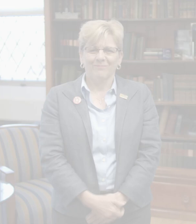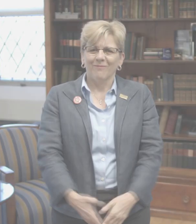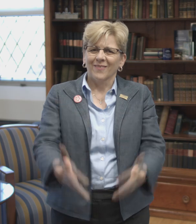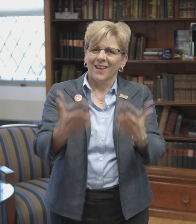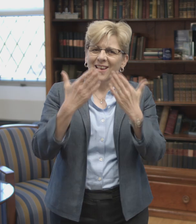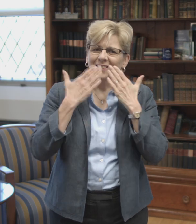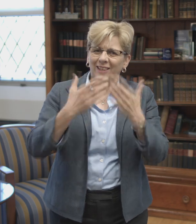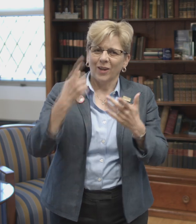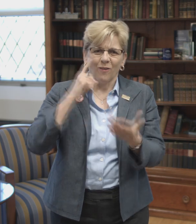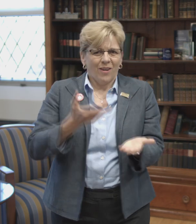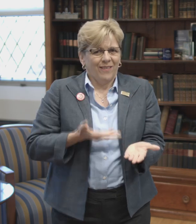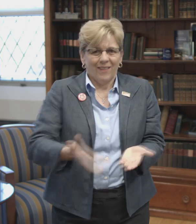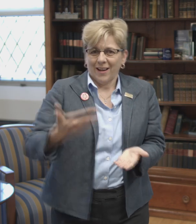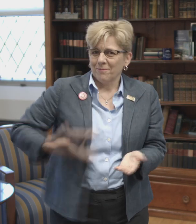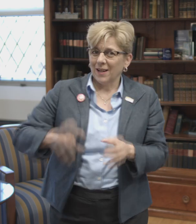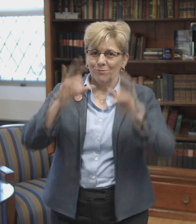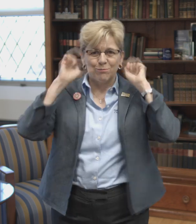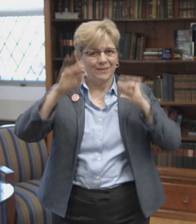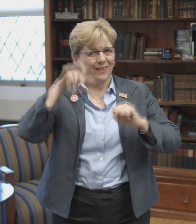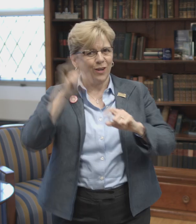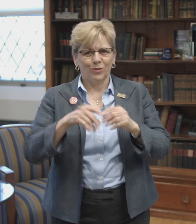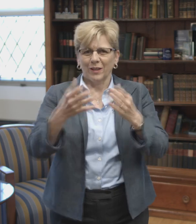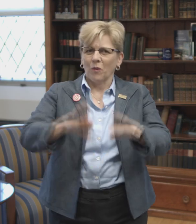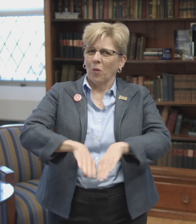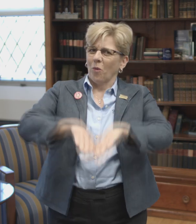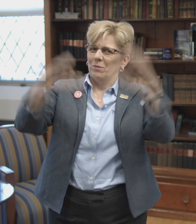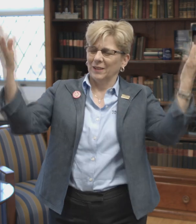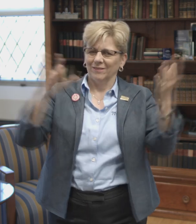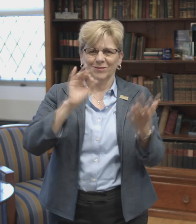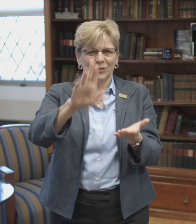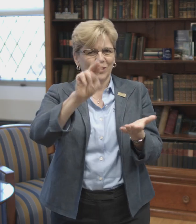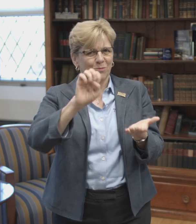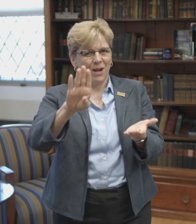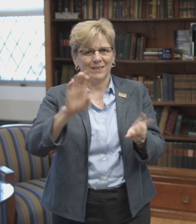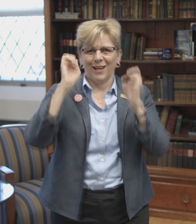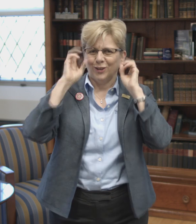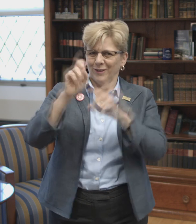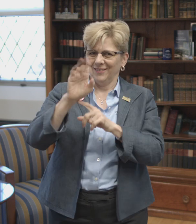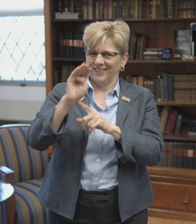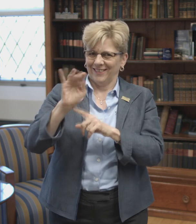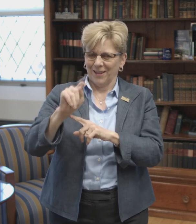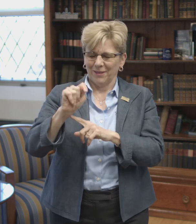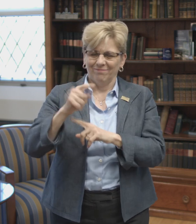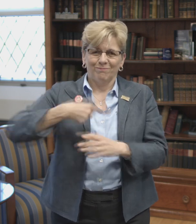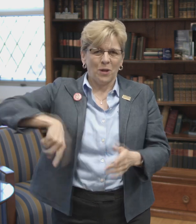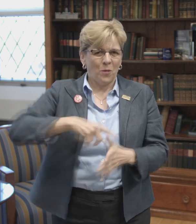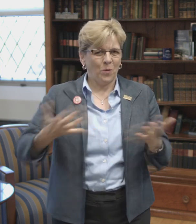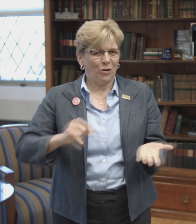Thank you for inviting me, as President of Gallaudet University, to give the opening remarks at your Education Summit. We here